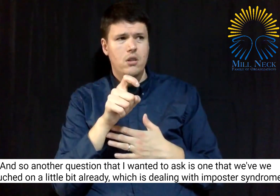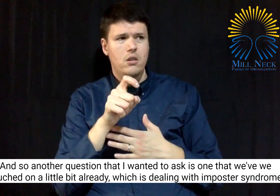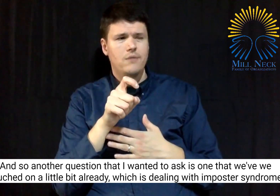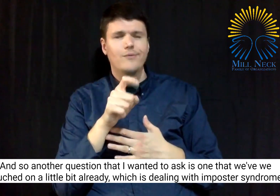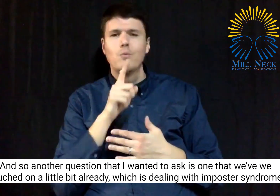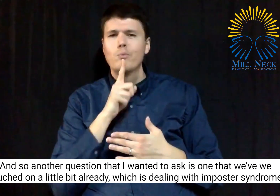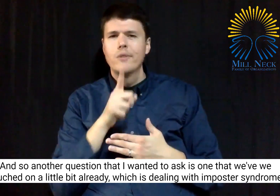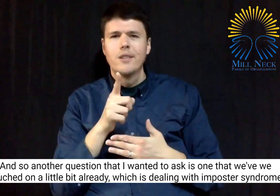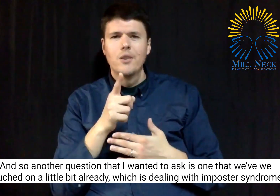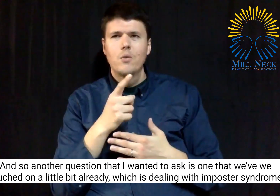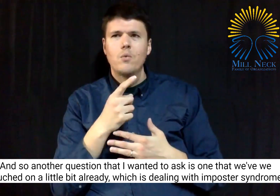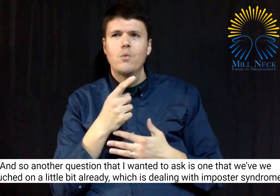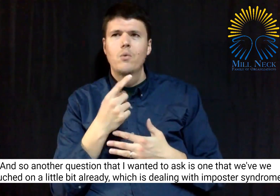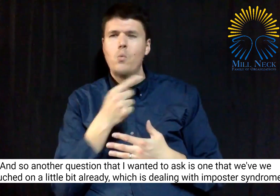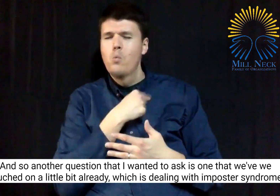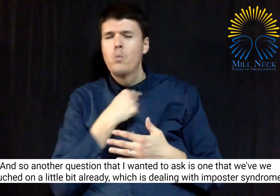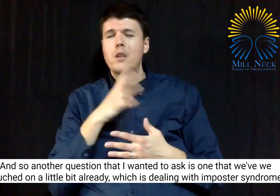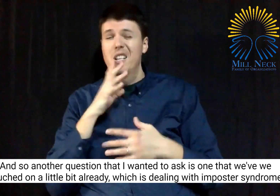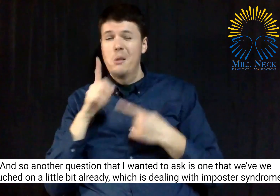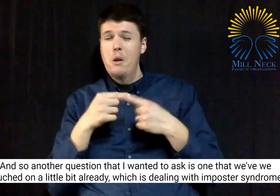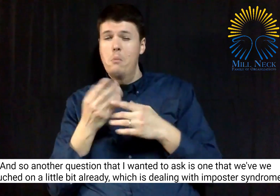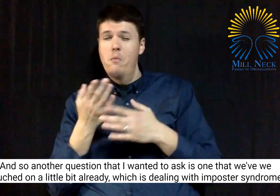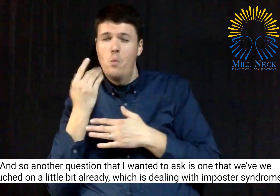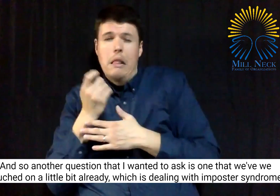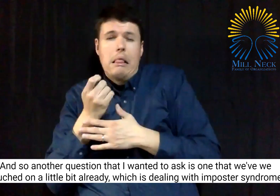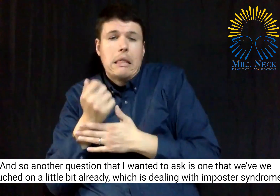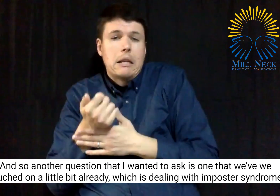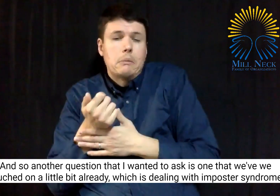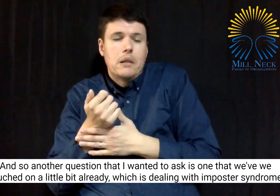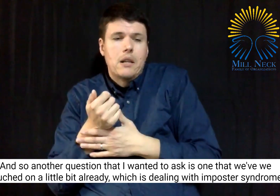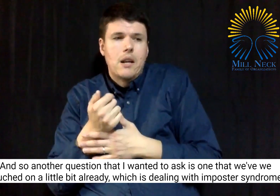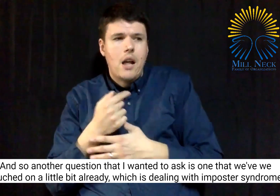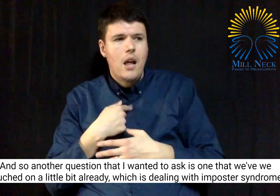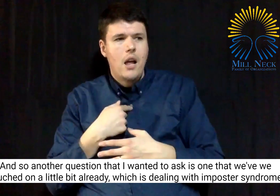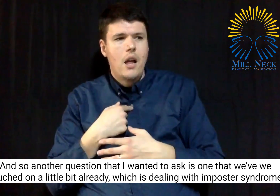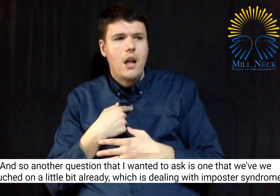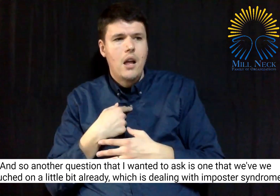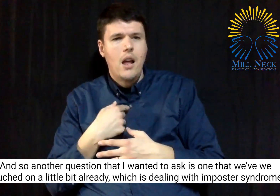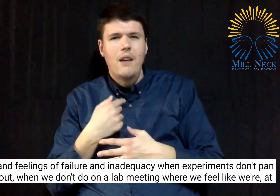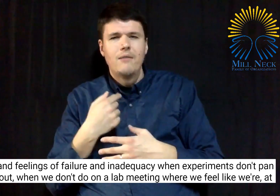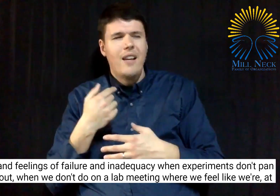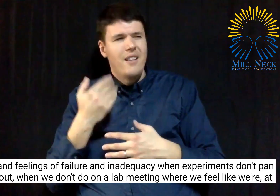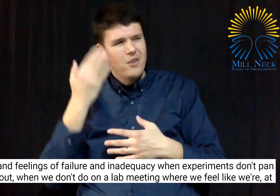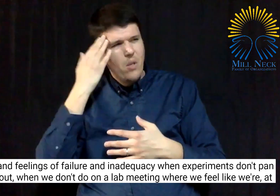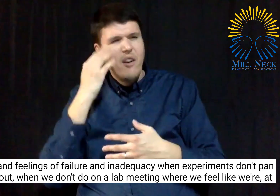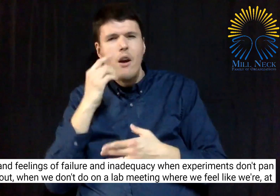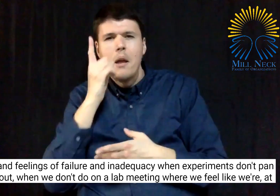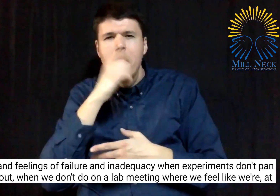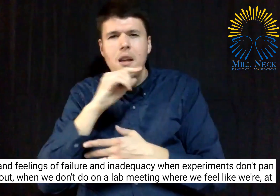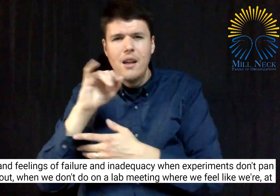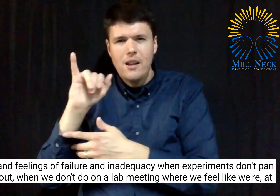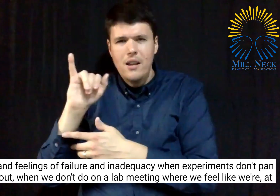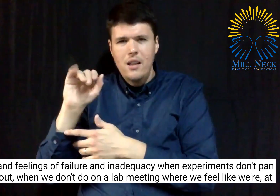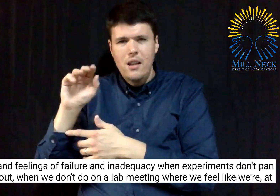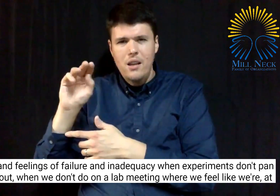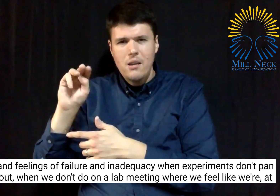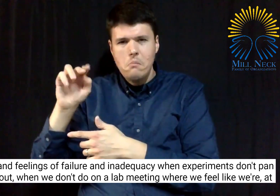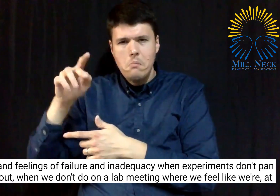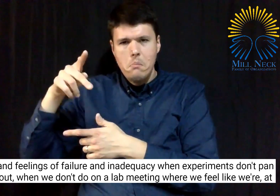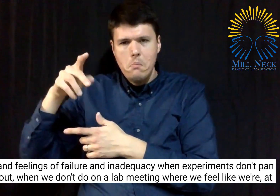we touched on a little bit already, which is dealing with imposter syndrome and feelings of failure and inadequacy when experiments don't